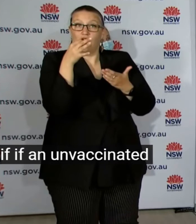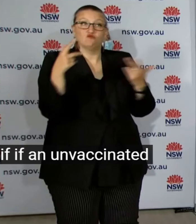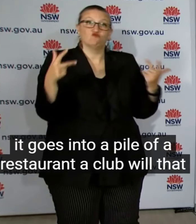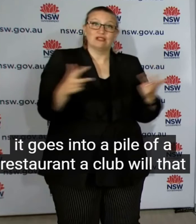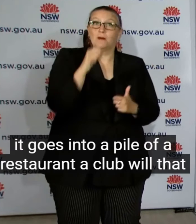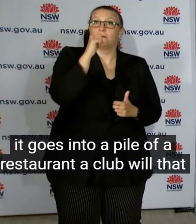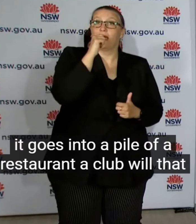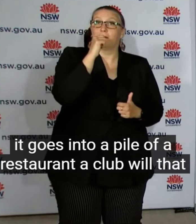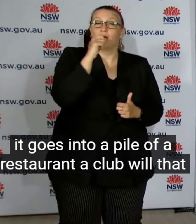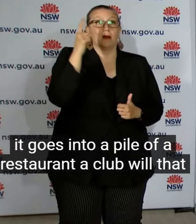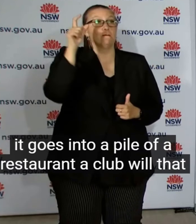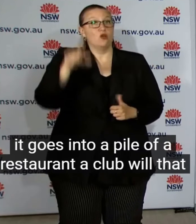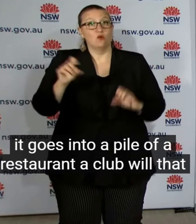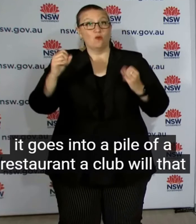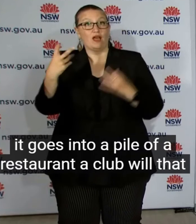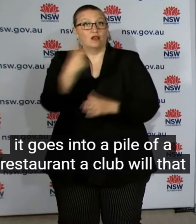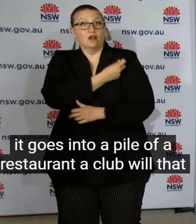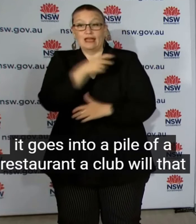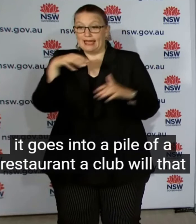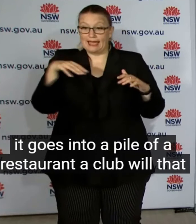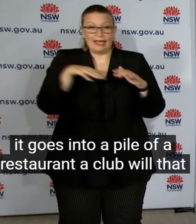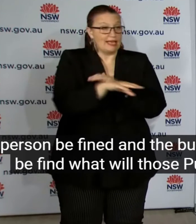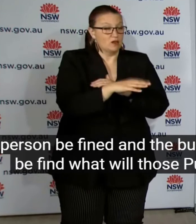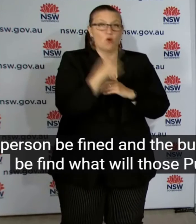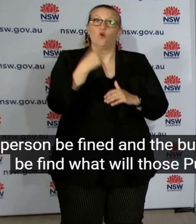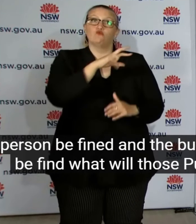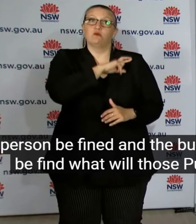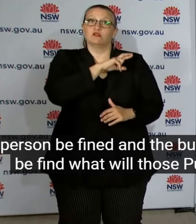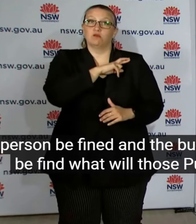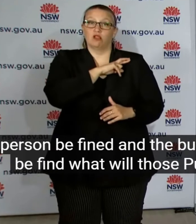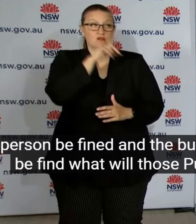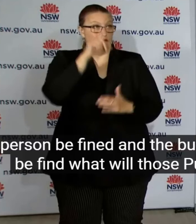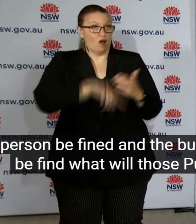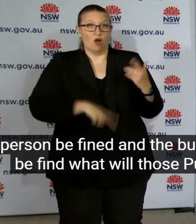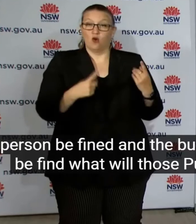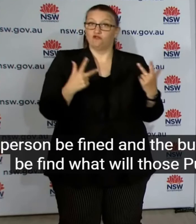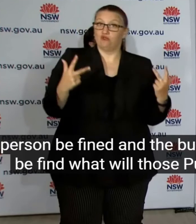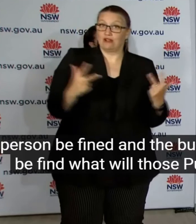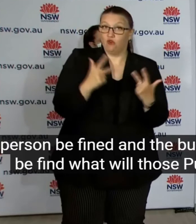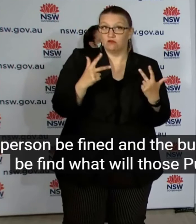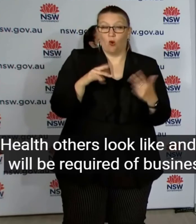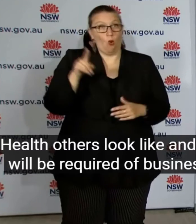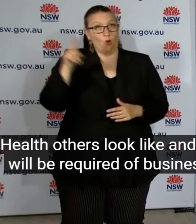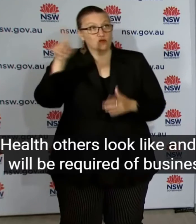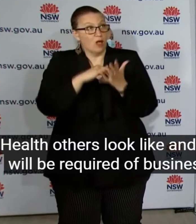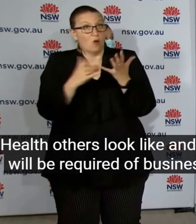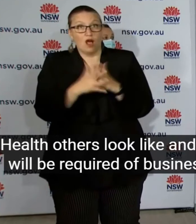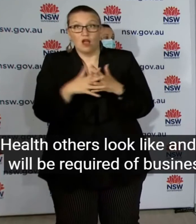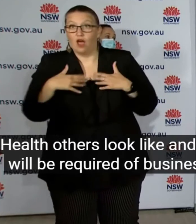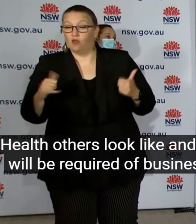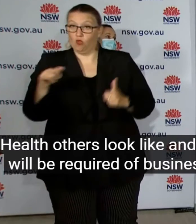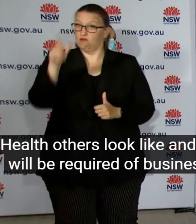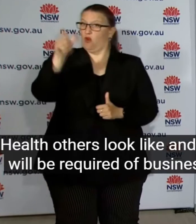look like, and what will be required of business to enforce those public health orders? Look, obviously everything we're doing at the moment is centred